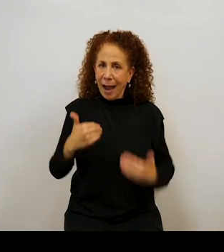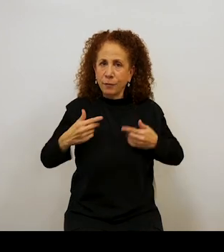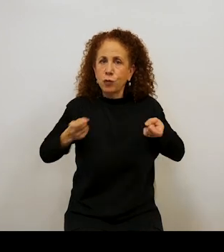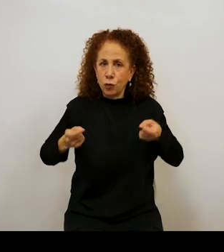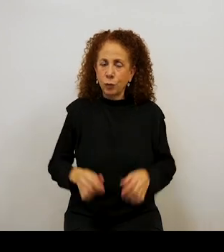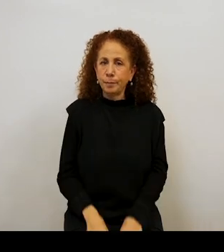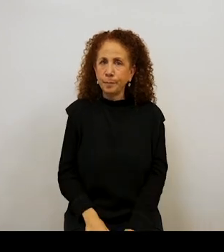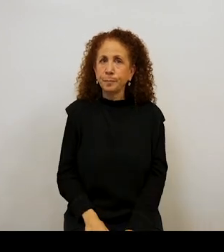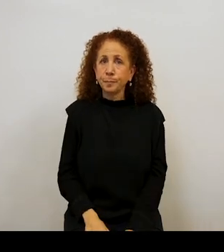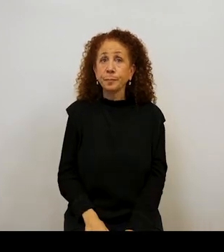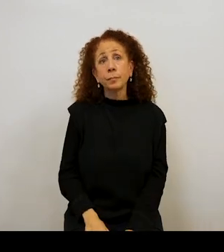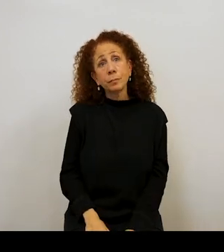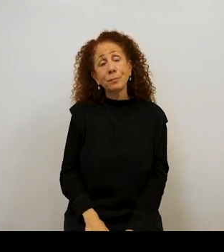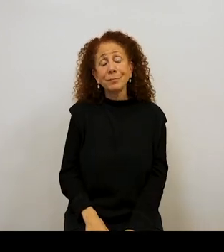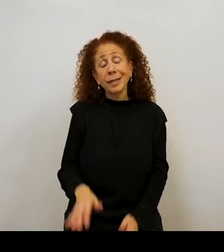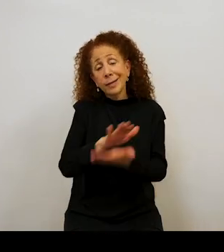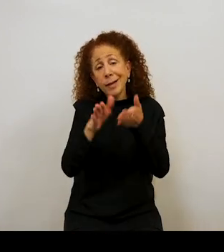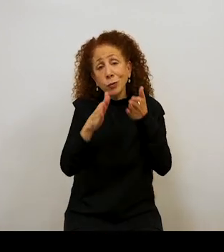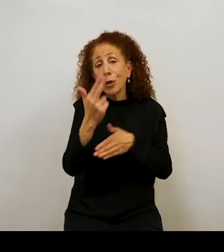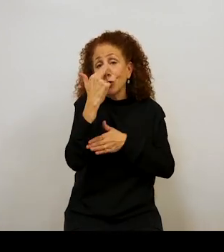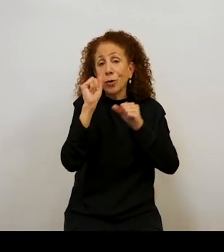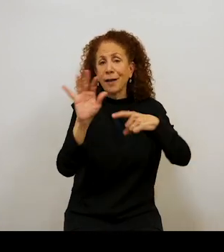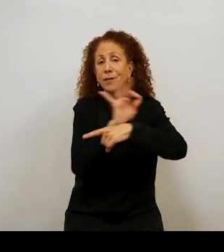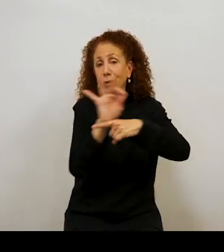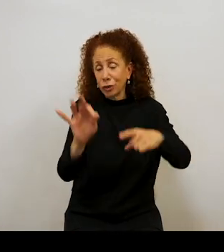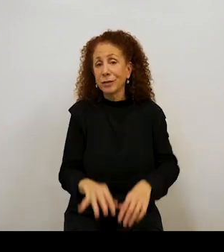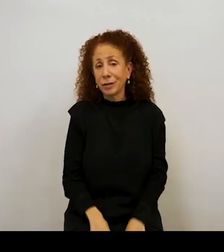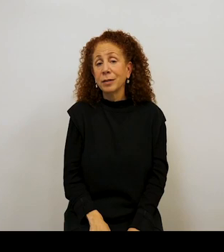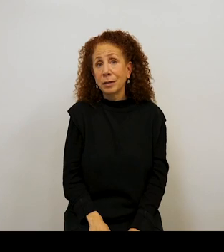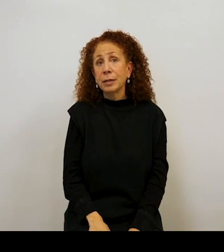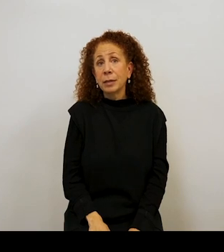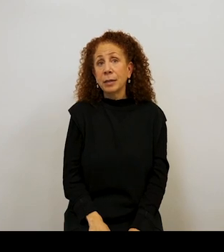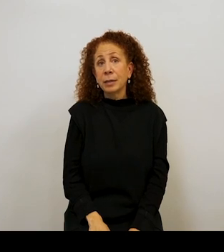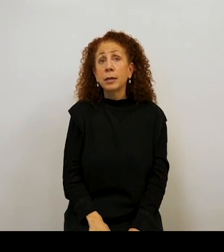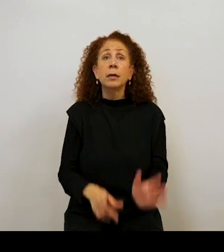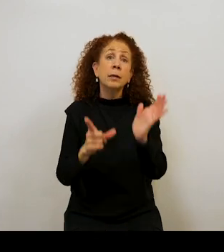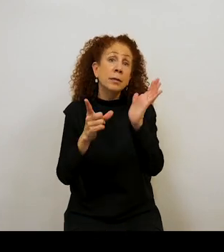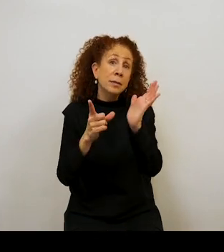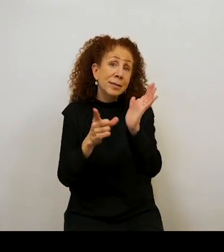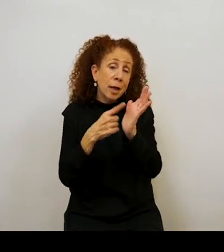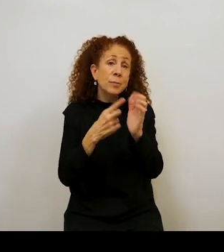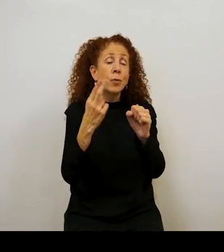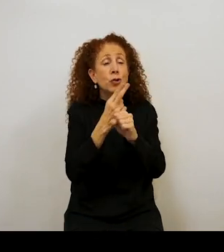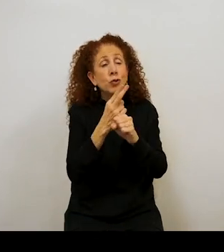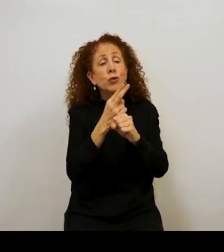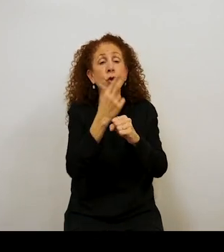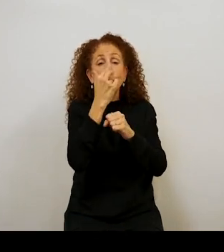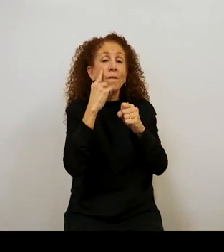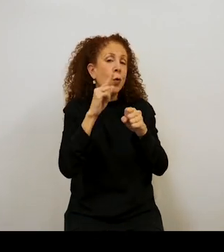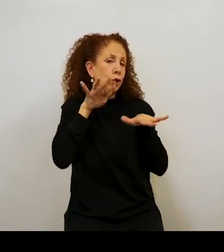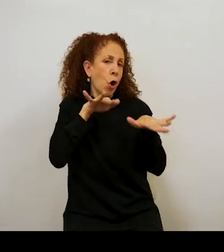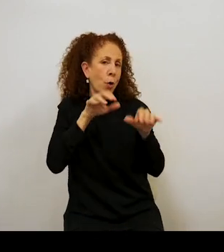And I think that's a lot of the way that humor will often function, is that people are, I mean, sometimes they're using it because they want to charm someone. Eamon in